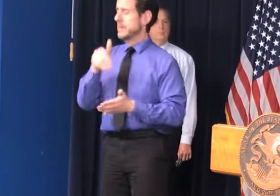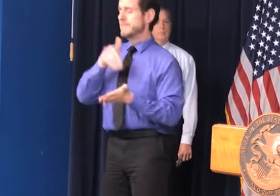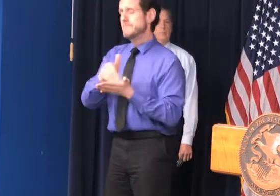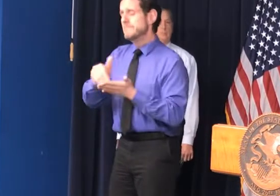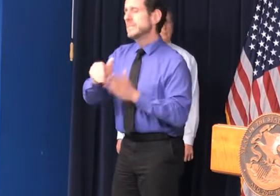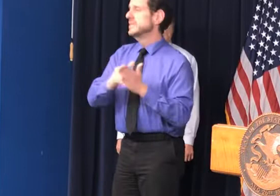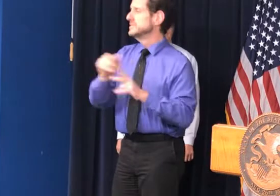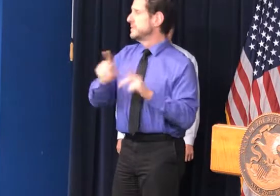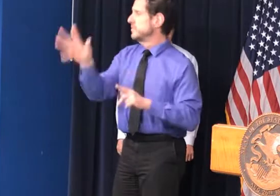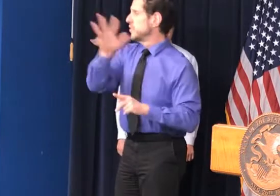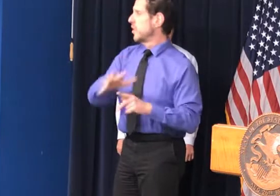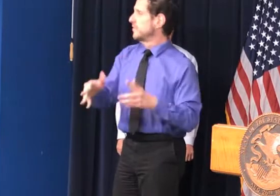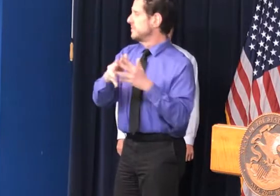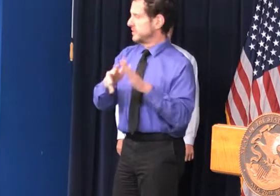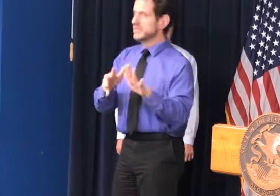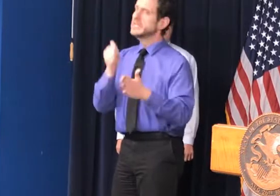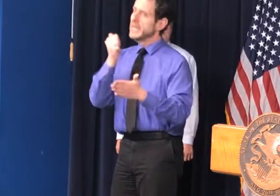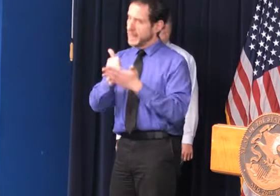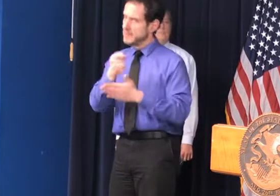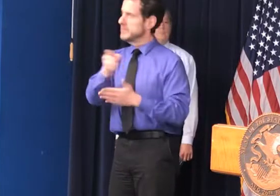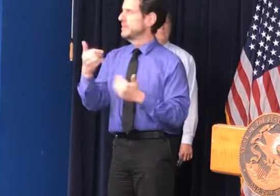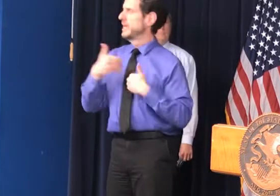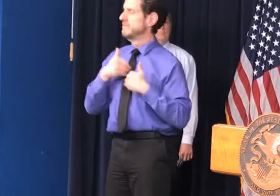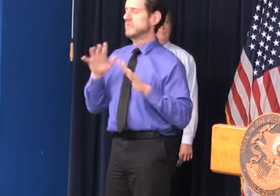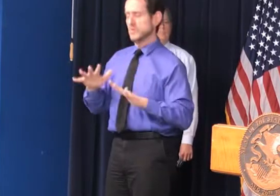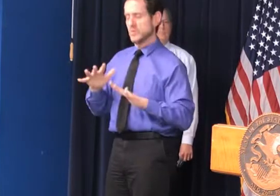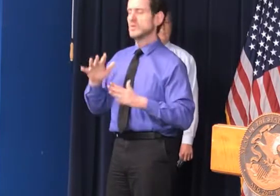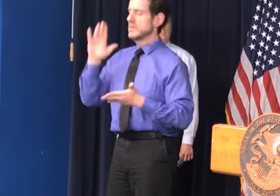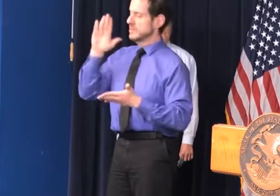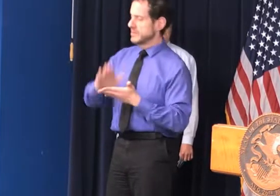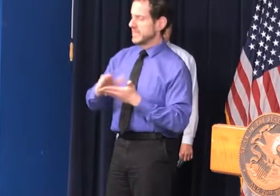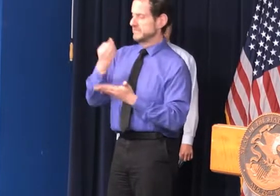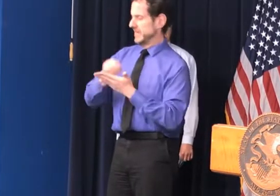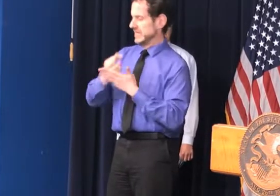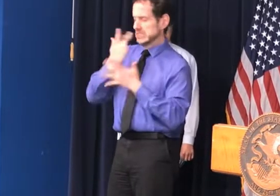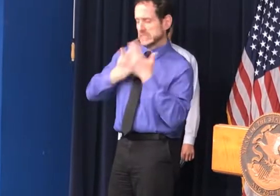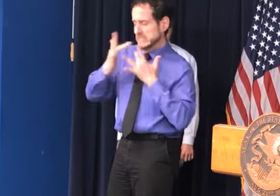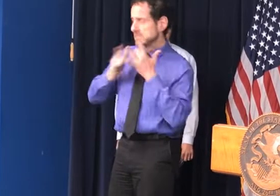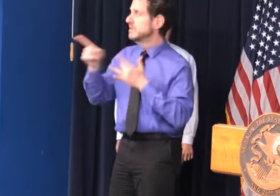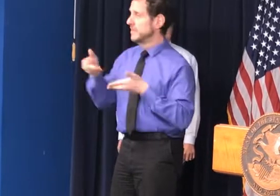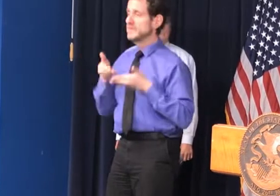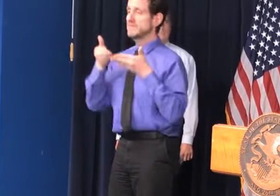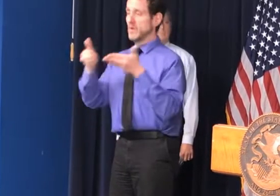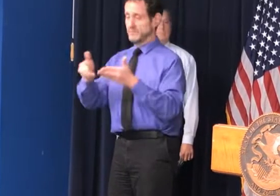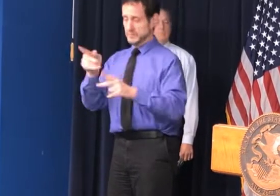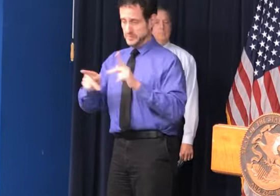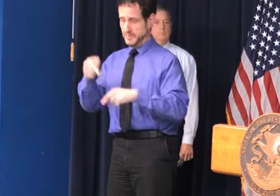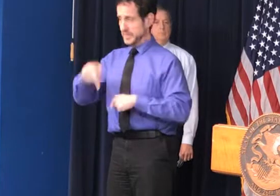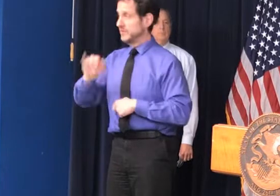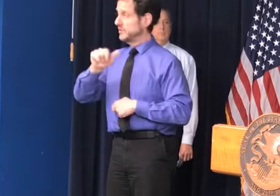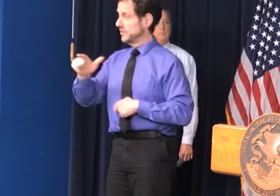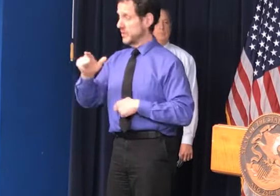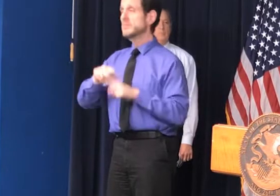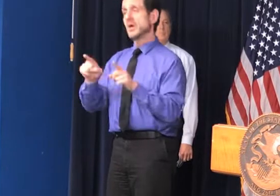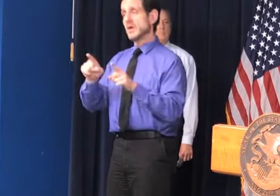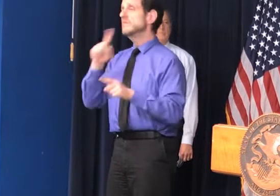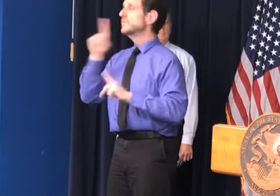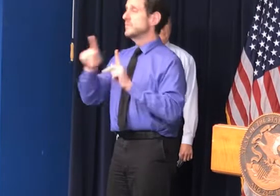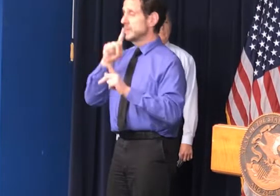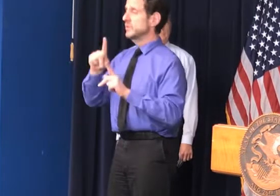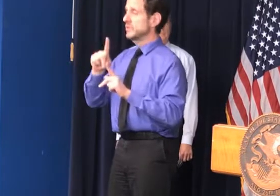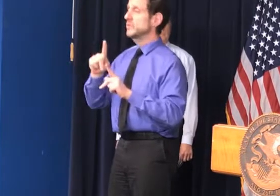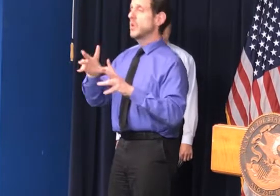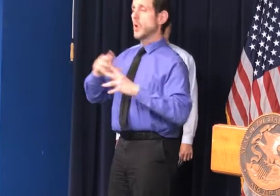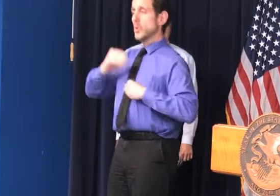Americans financial relief. They've offered this not only to Illinoisans now, but to qualified mortgage